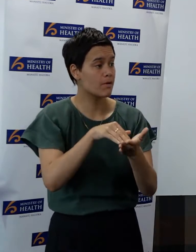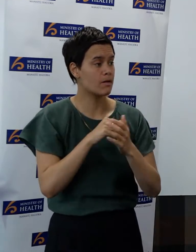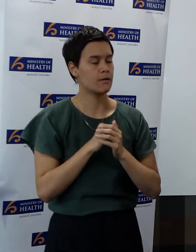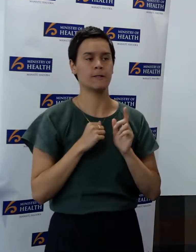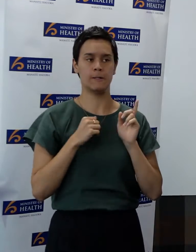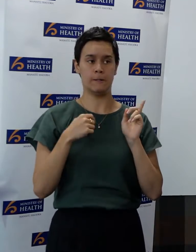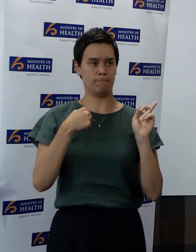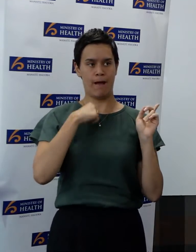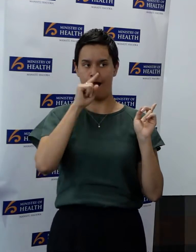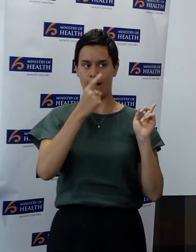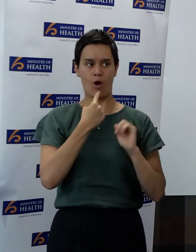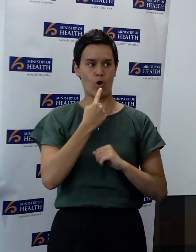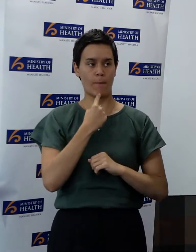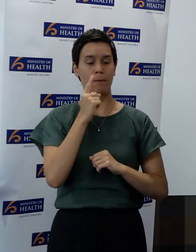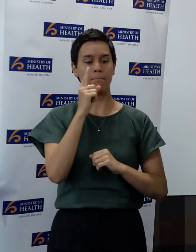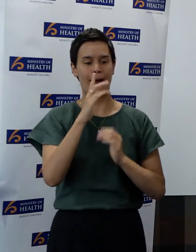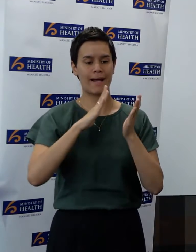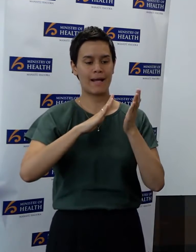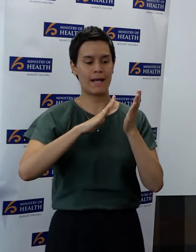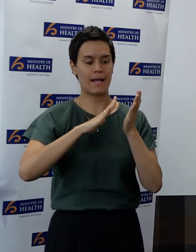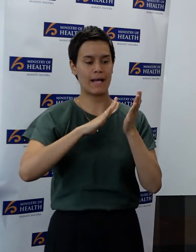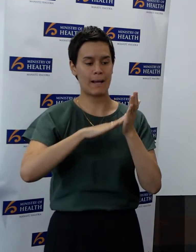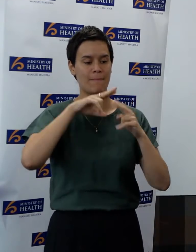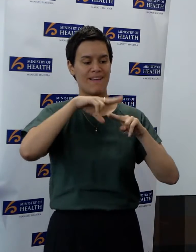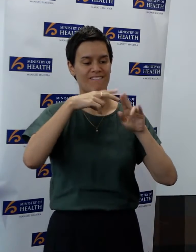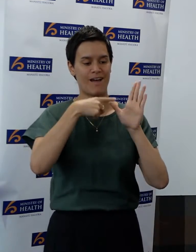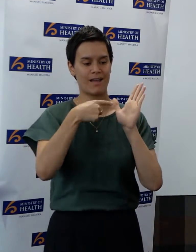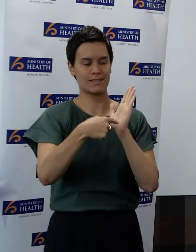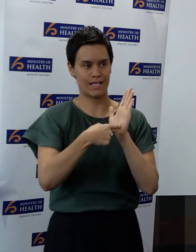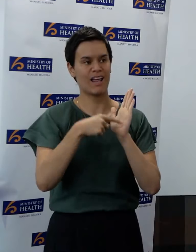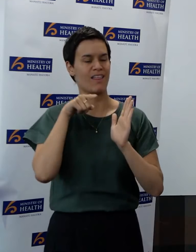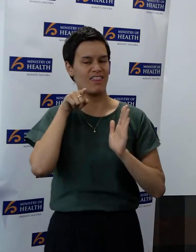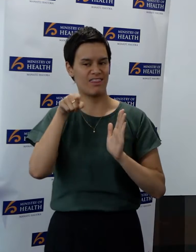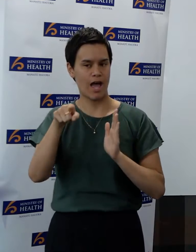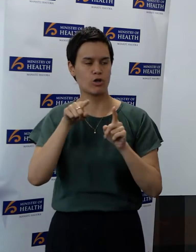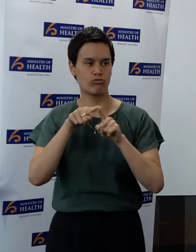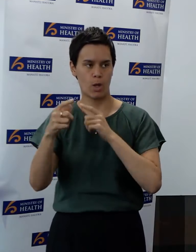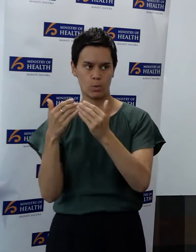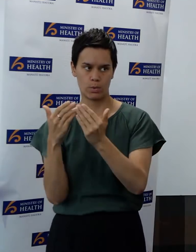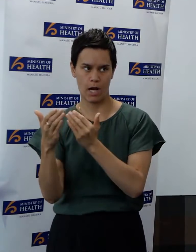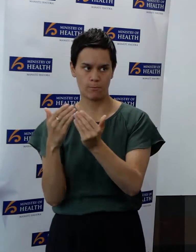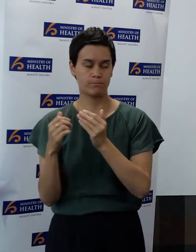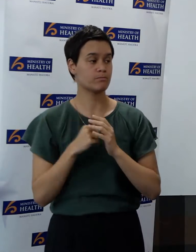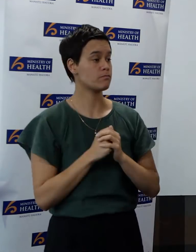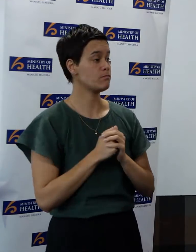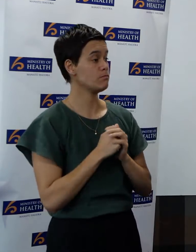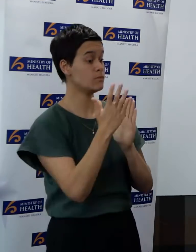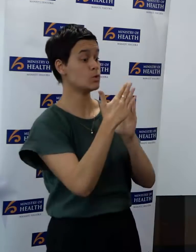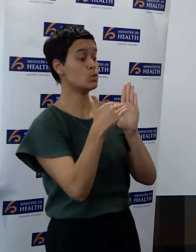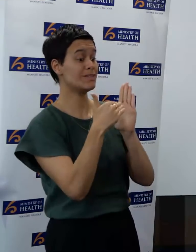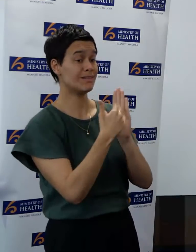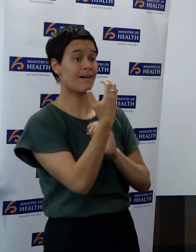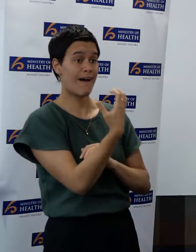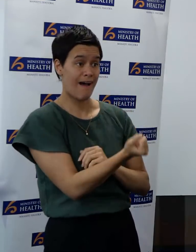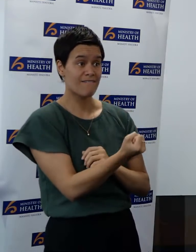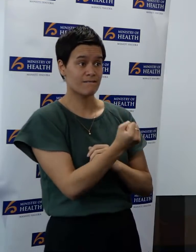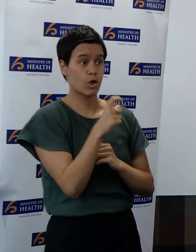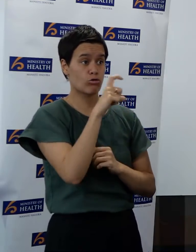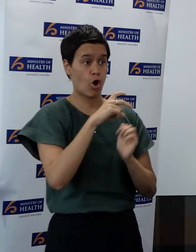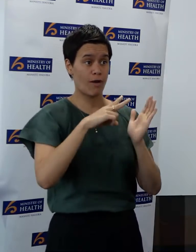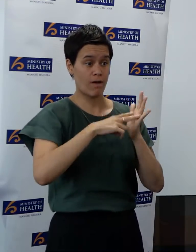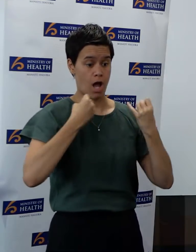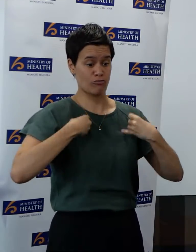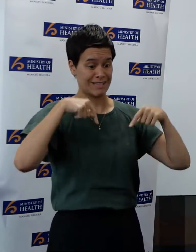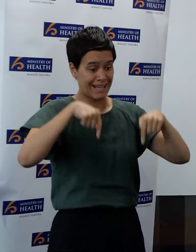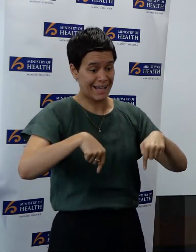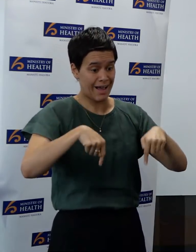options for New Zealanders there. Are there any suspected cases in New Zealand? We have one person in Auckland